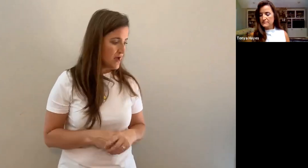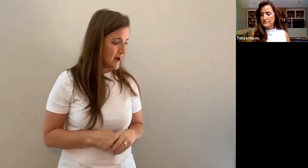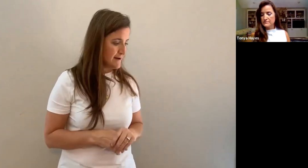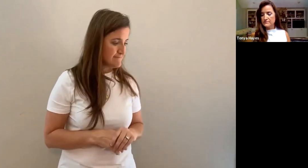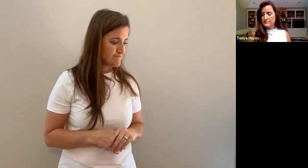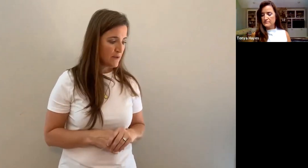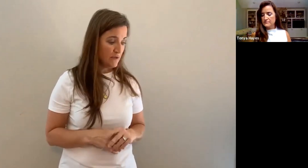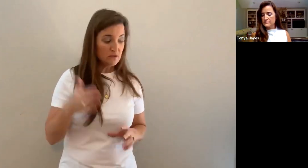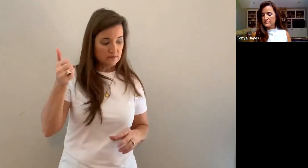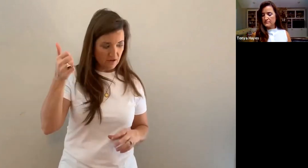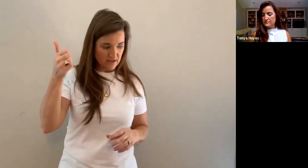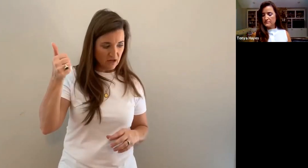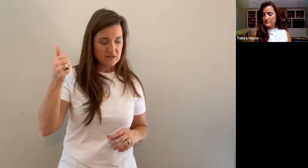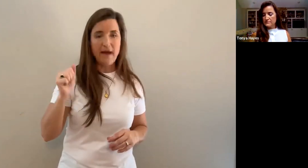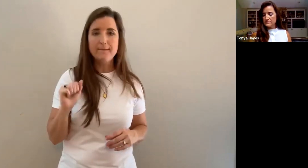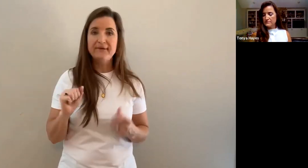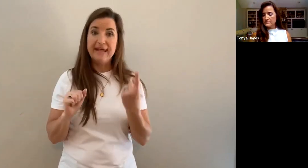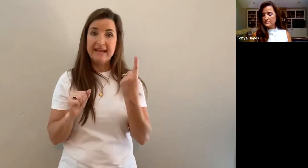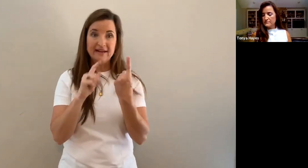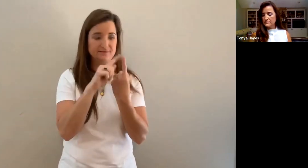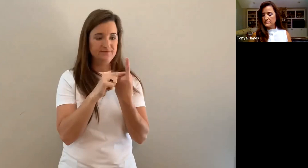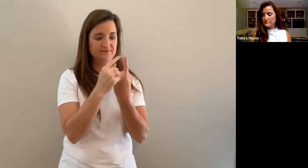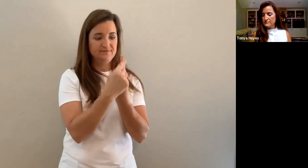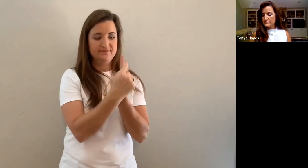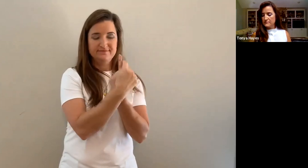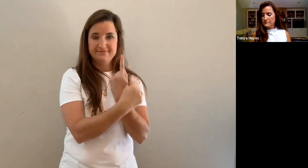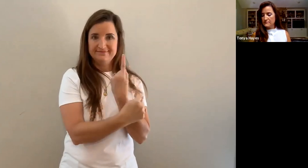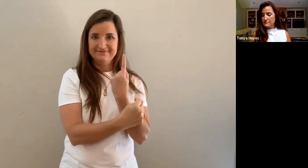food. Milk, we already talked about. Banana.